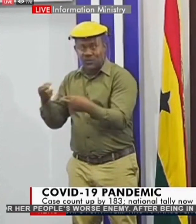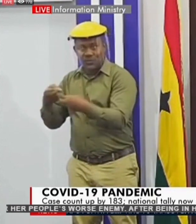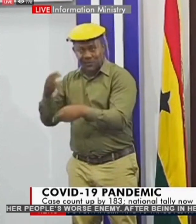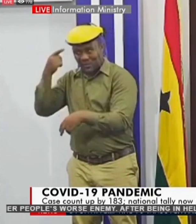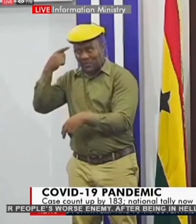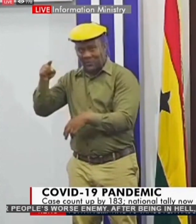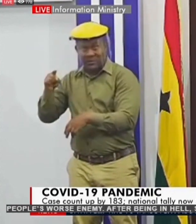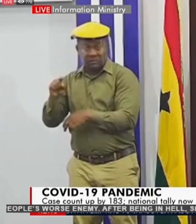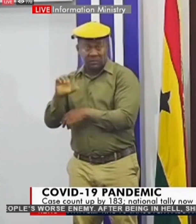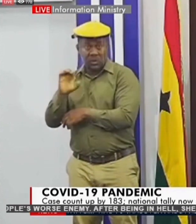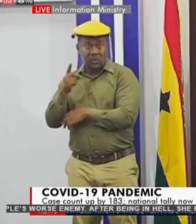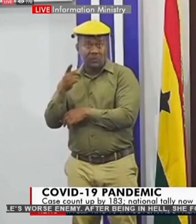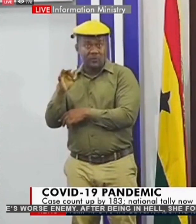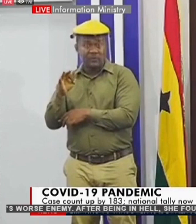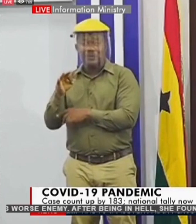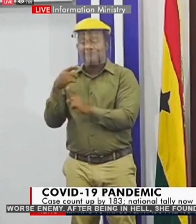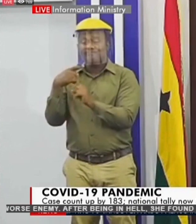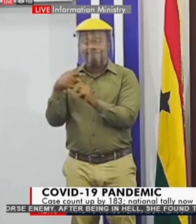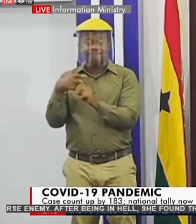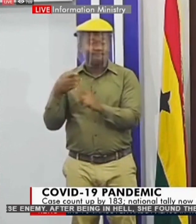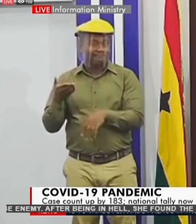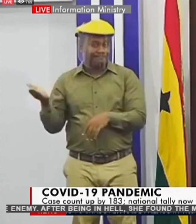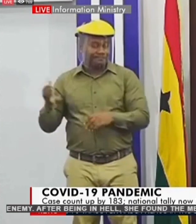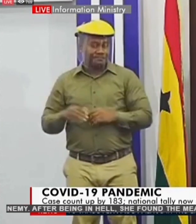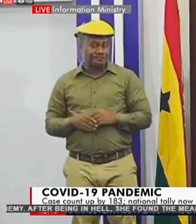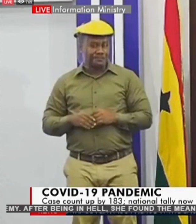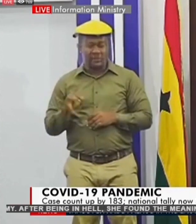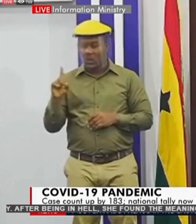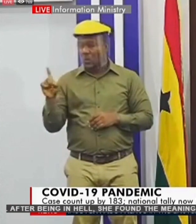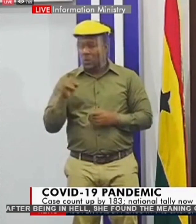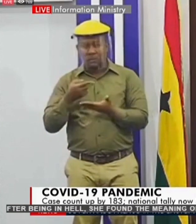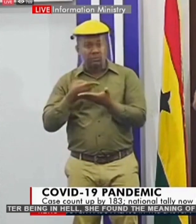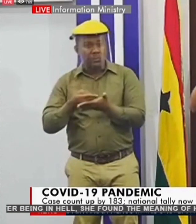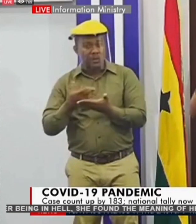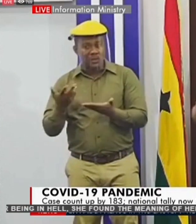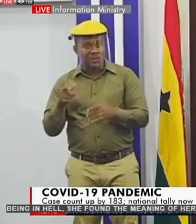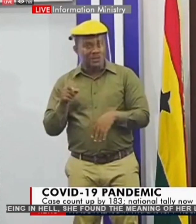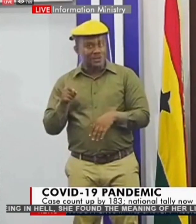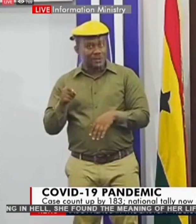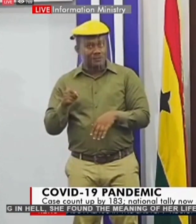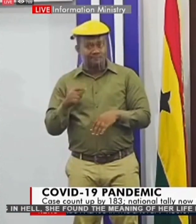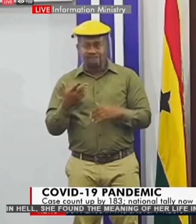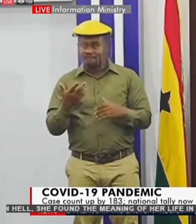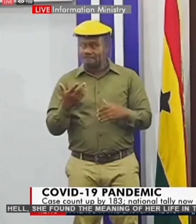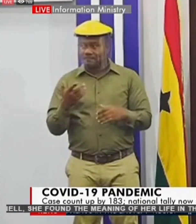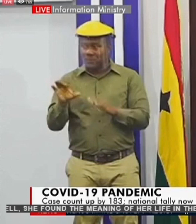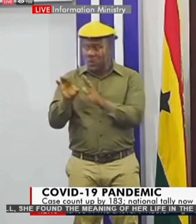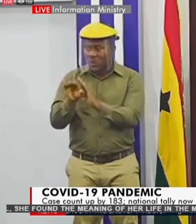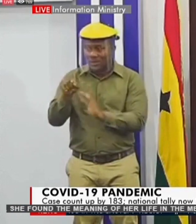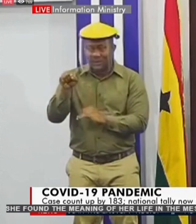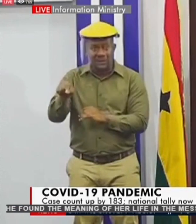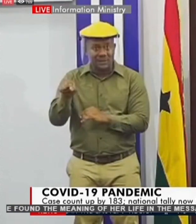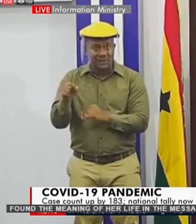COVID-19. A 100-bed facility has been identified and is also